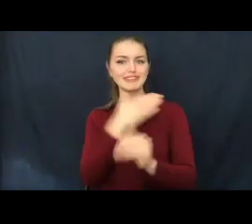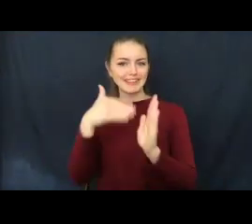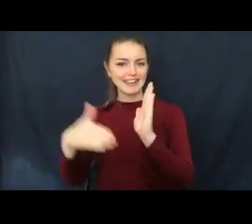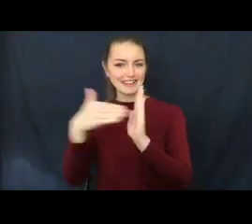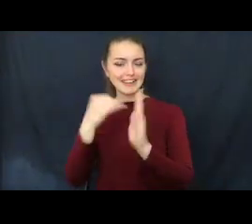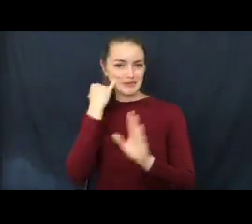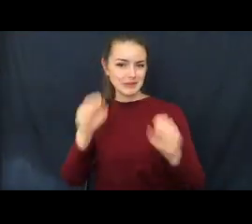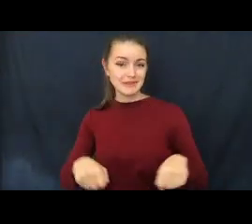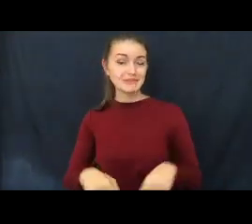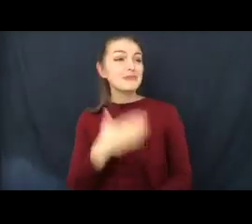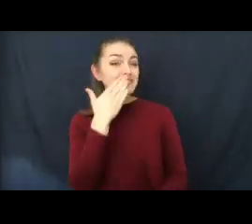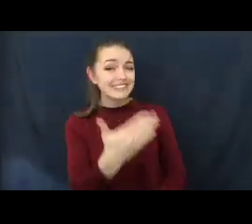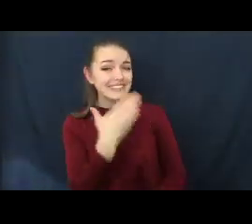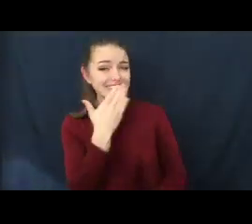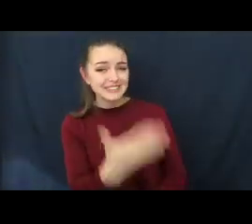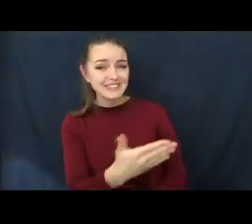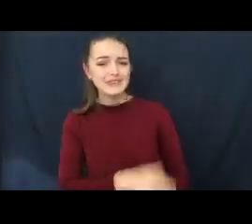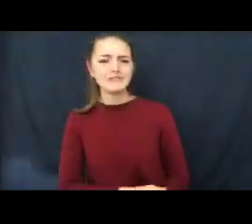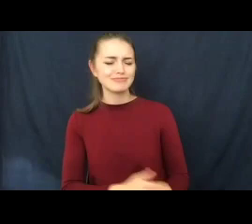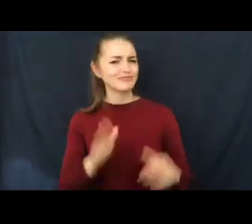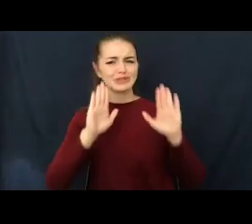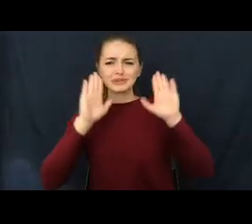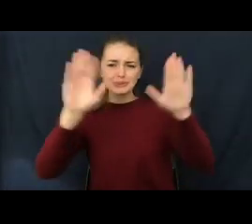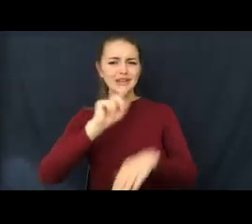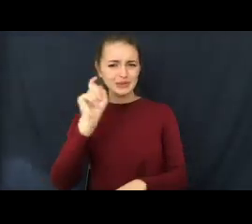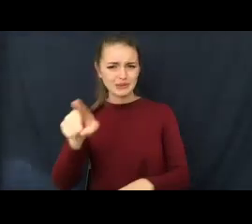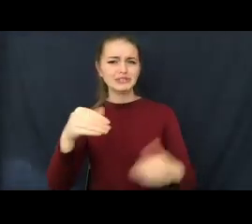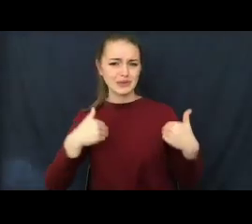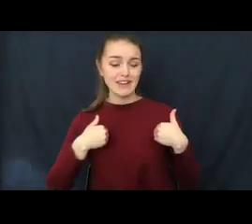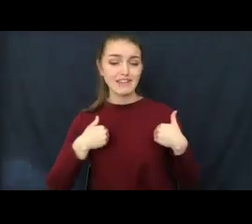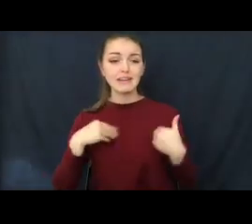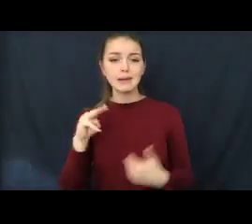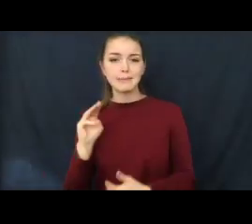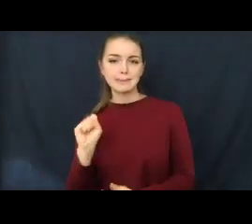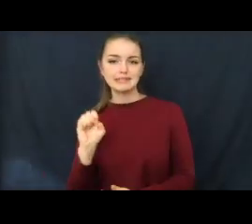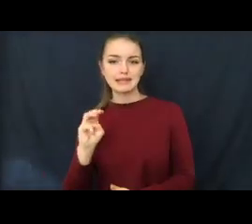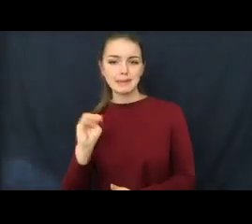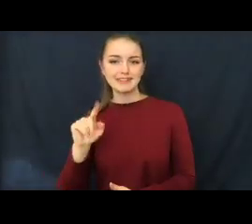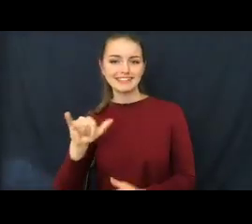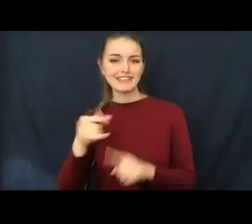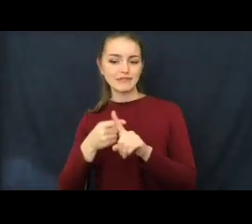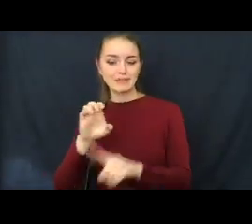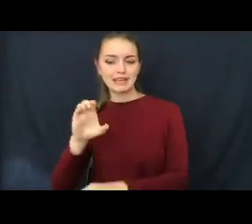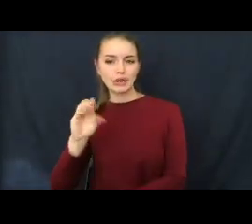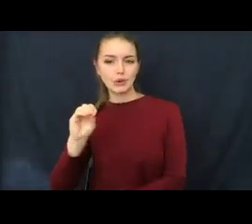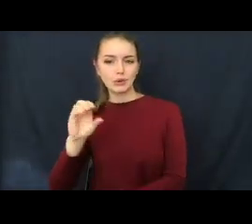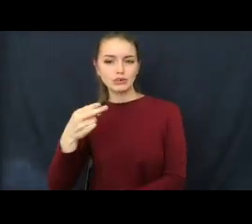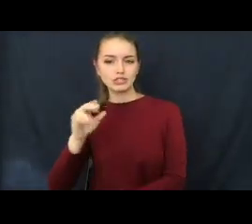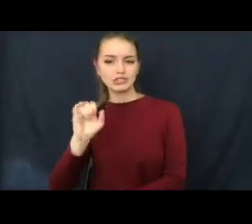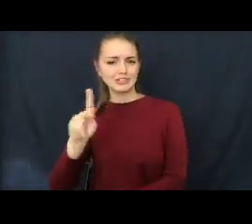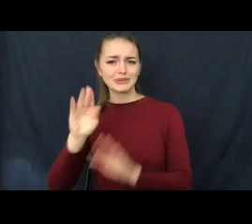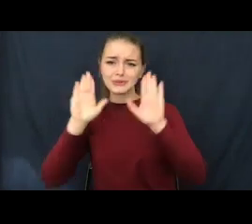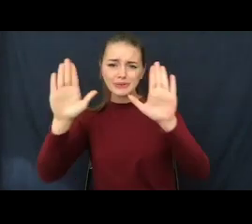so much. You guys had great questions, and Miss Emily and Eco Chick, you are awesome for hosting us and giving